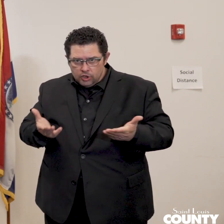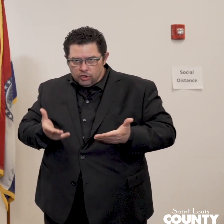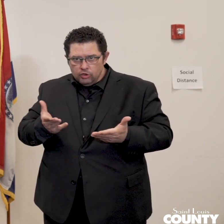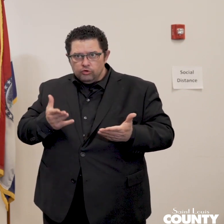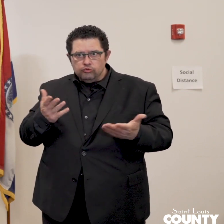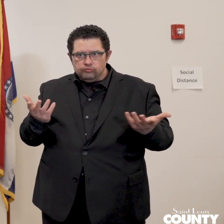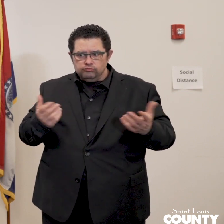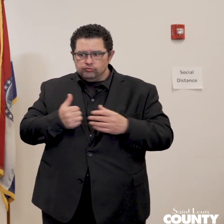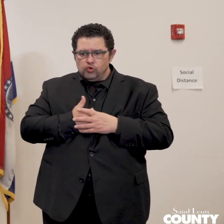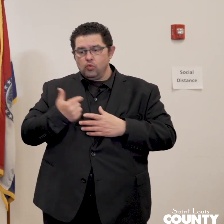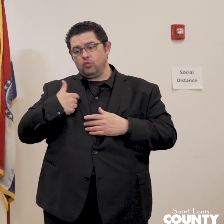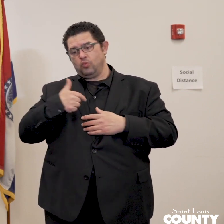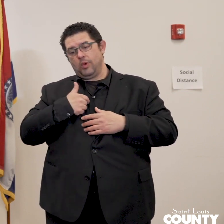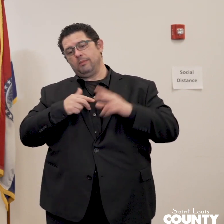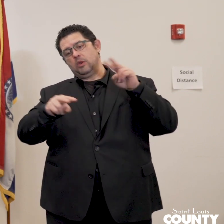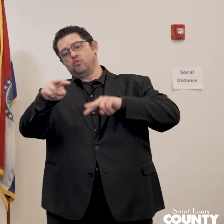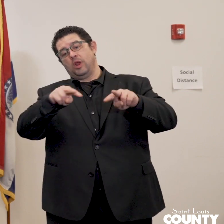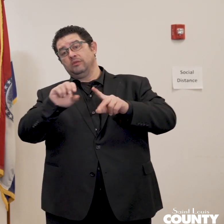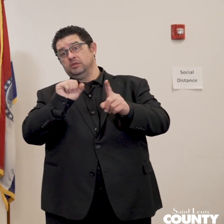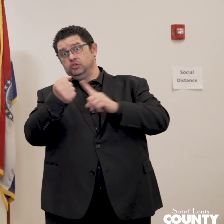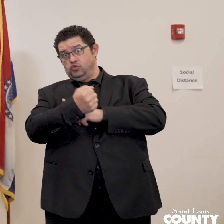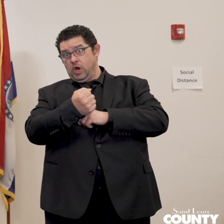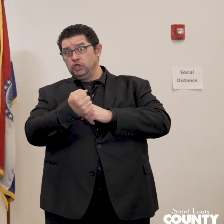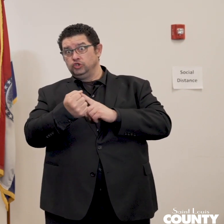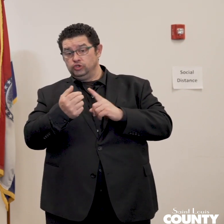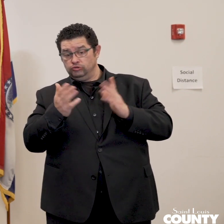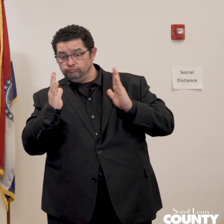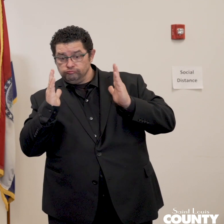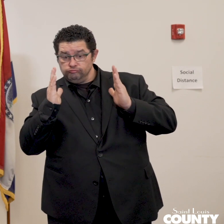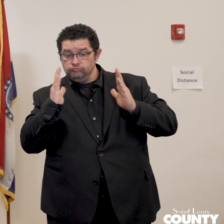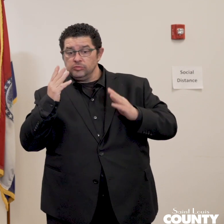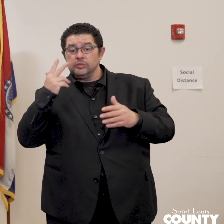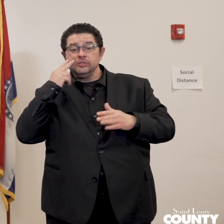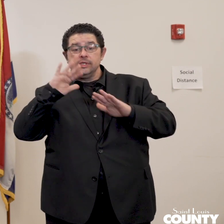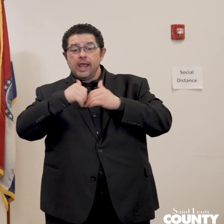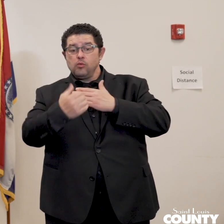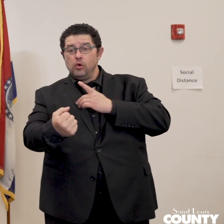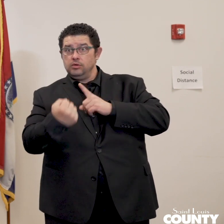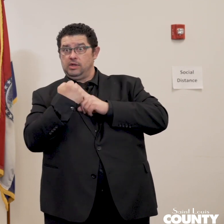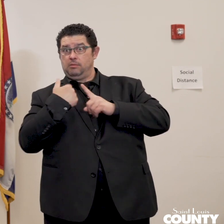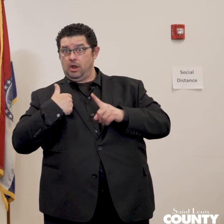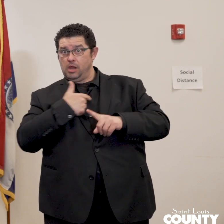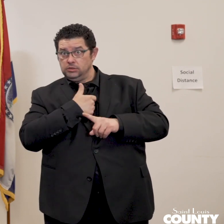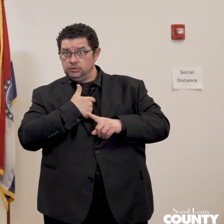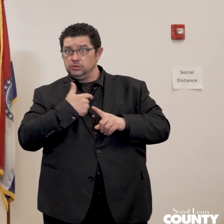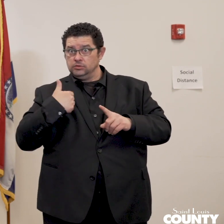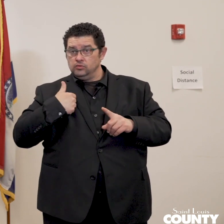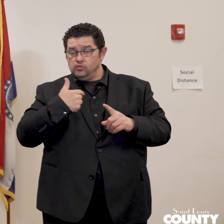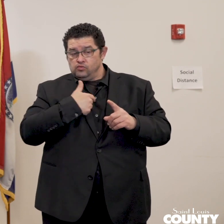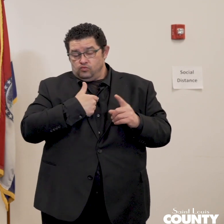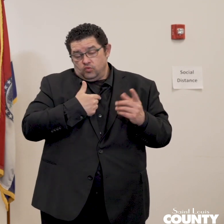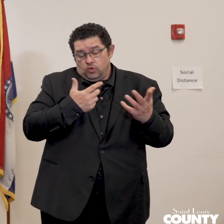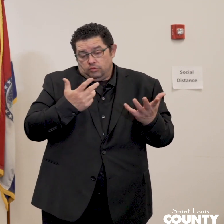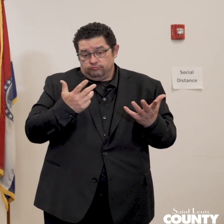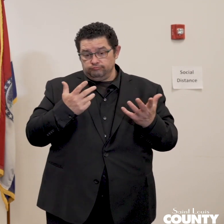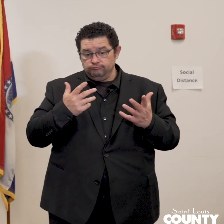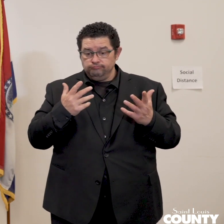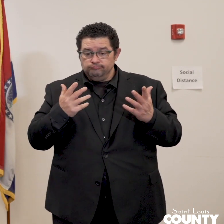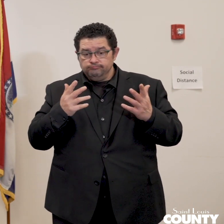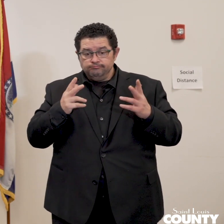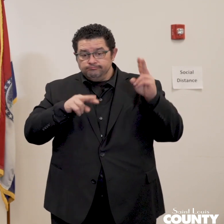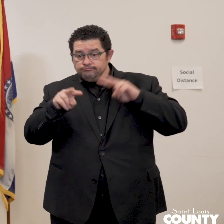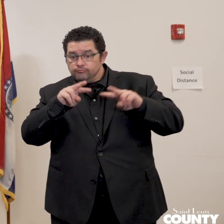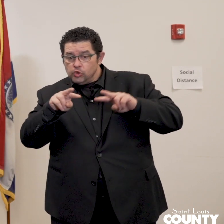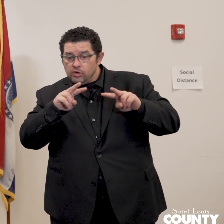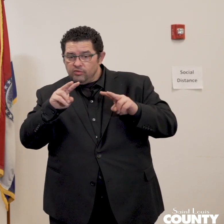We'll certainly be watching the situation closely and how it might impact us, but we're very focused on the number of infections in St. Louis County, and we're going